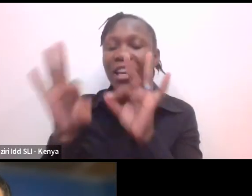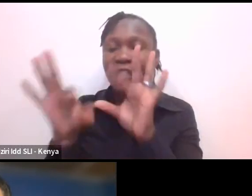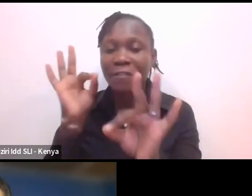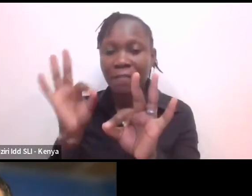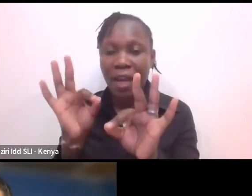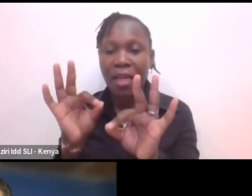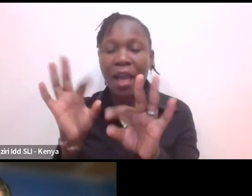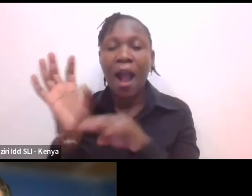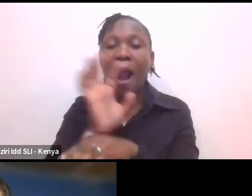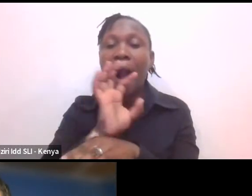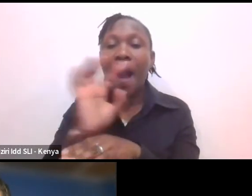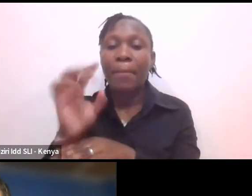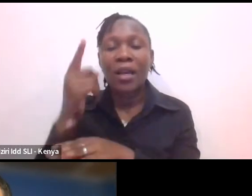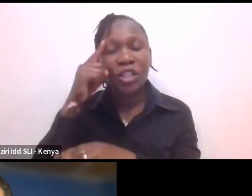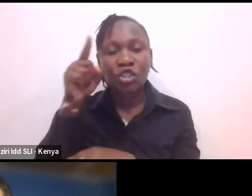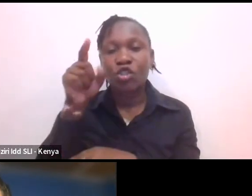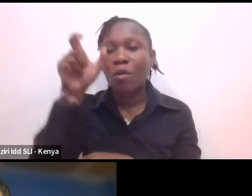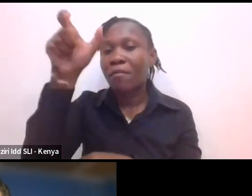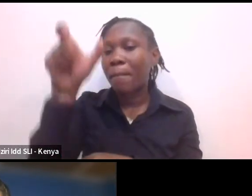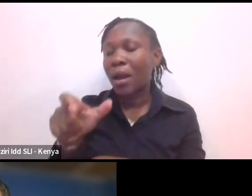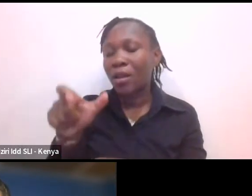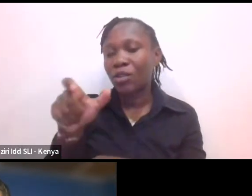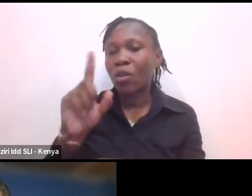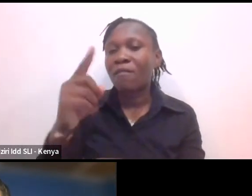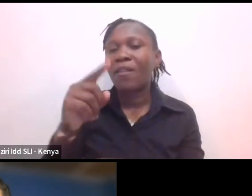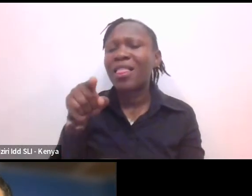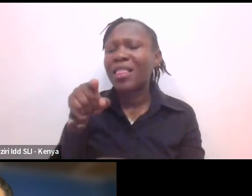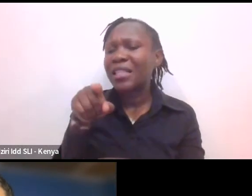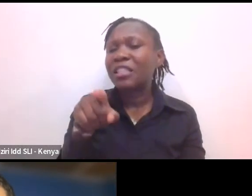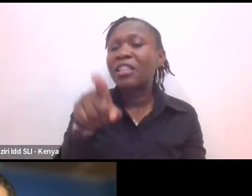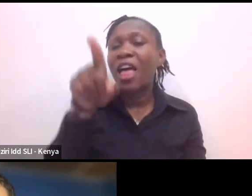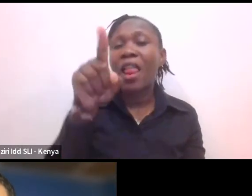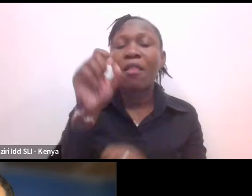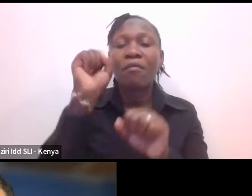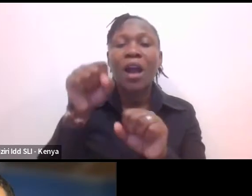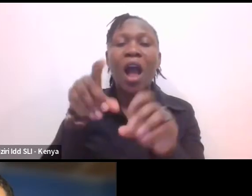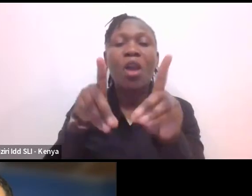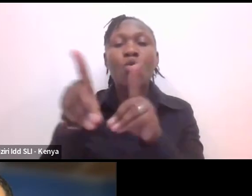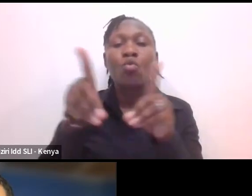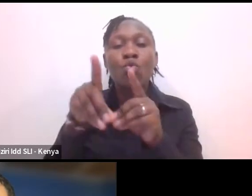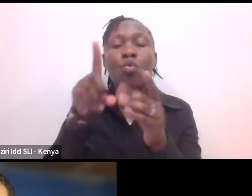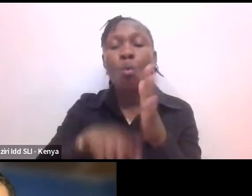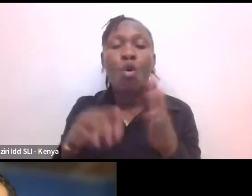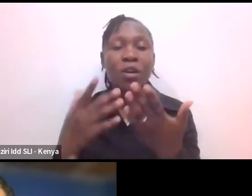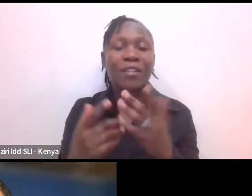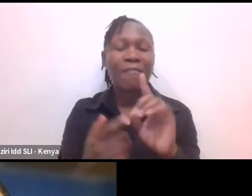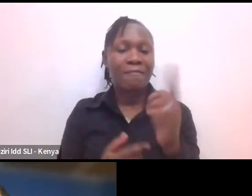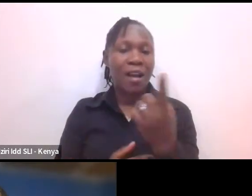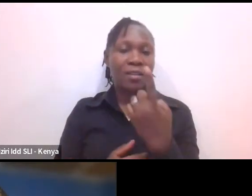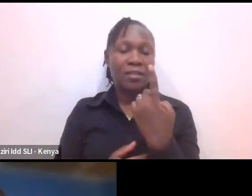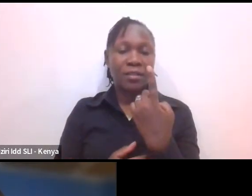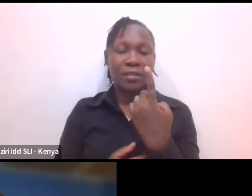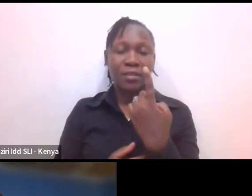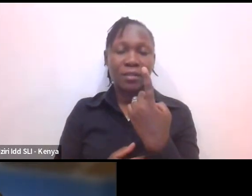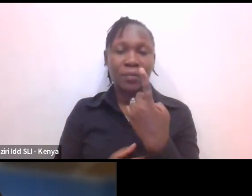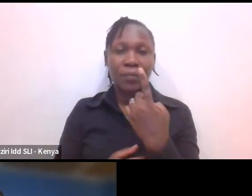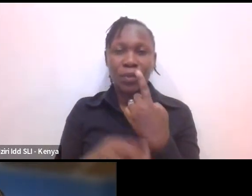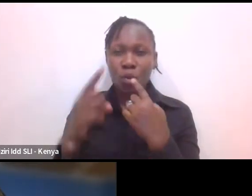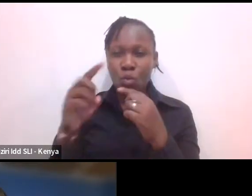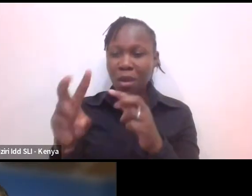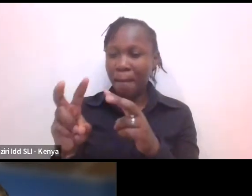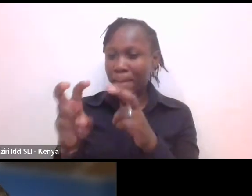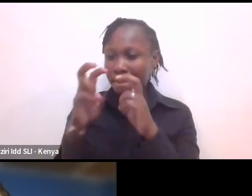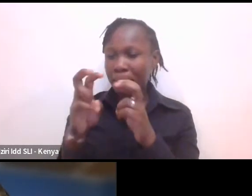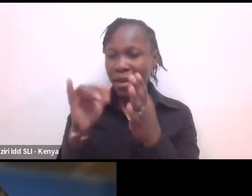young person is. What are the things that they can do given half a chance? If we can get some of the stuff right, if we are the expert